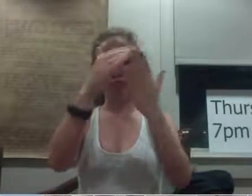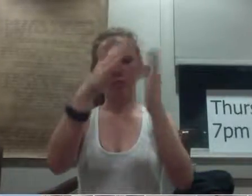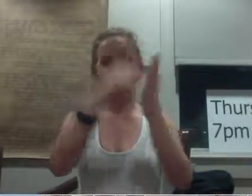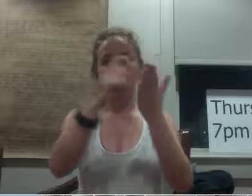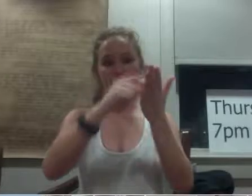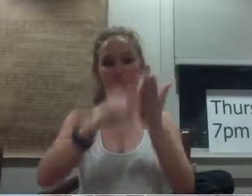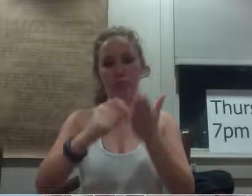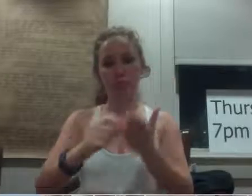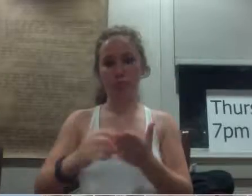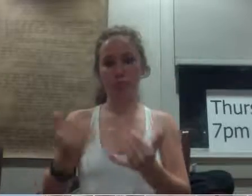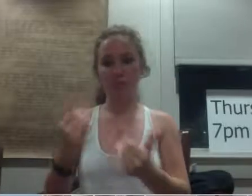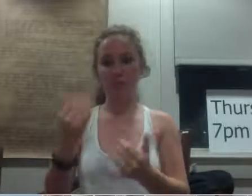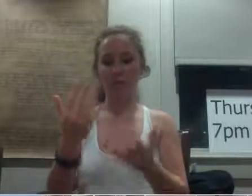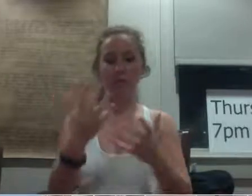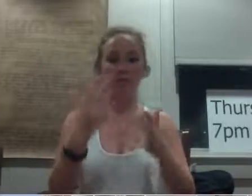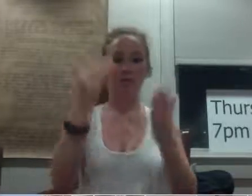It can be in the middle. It just depends.